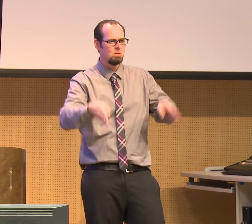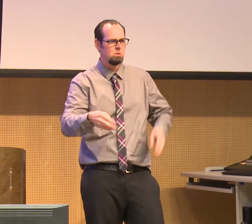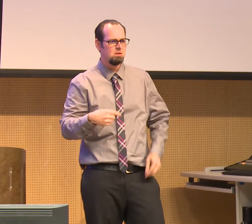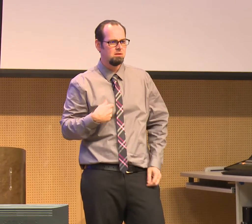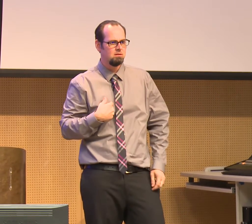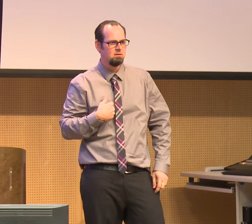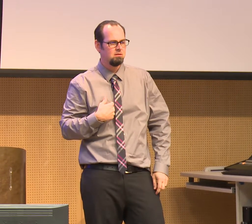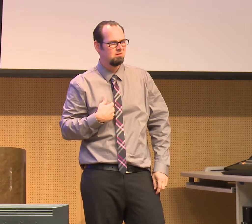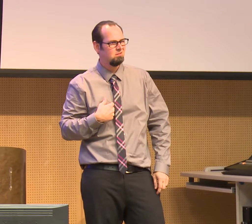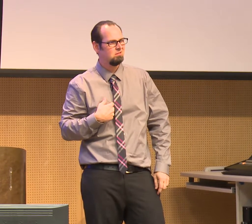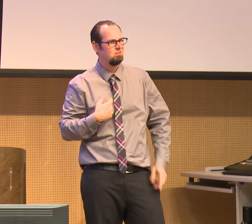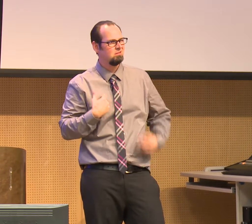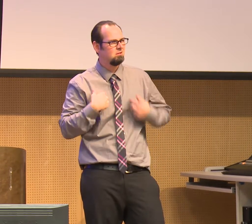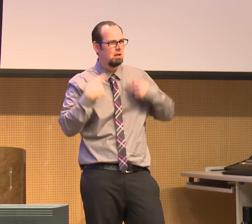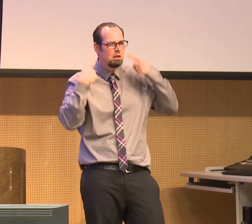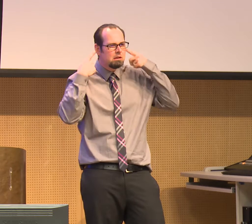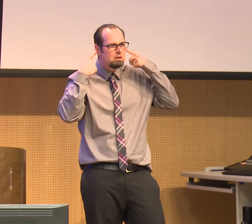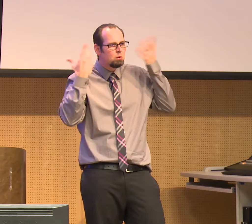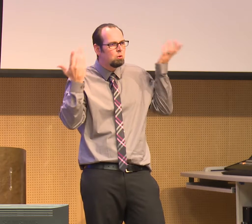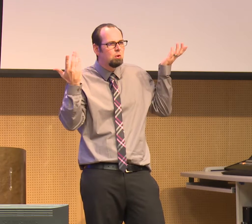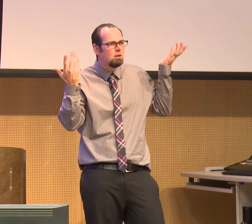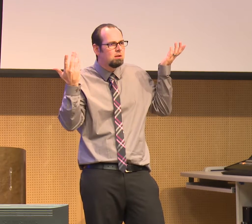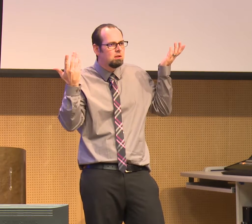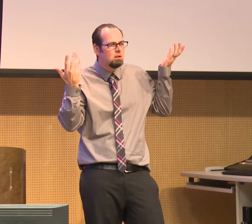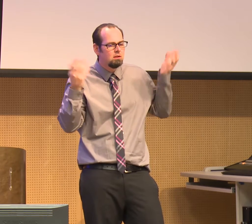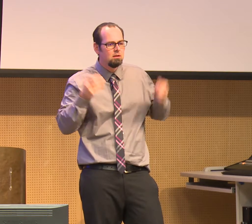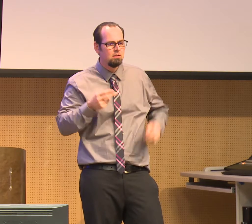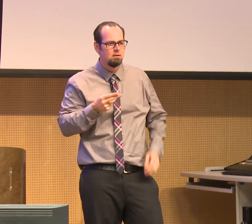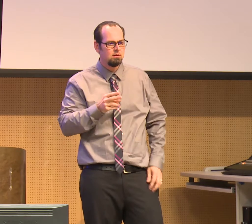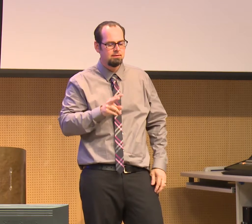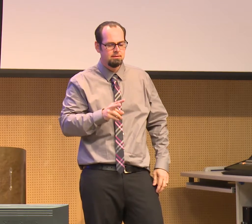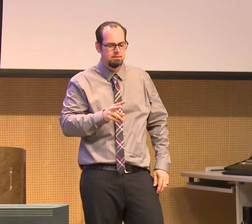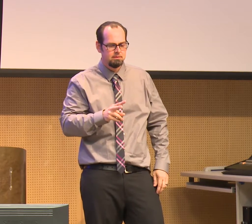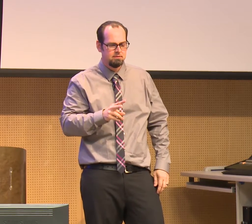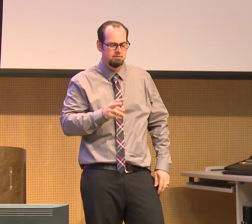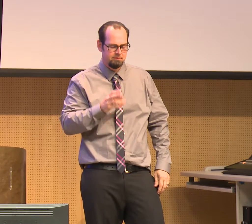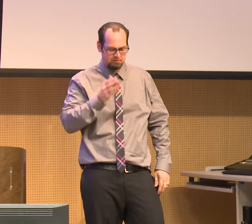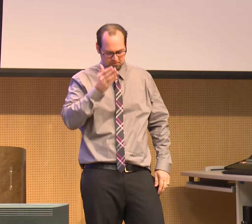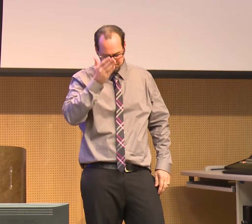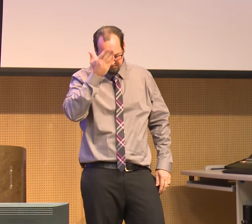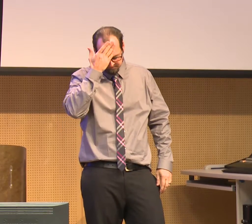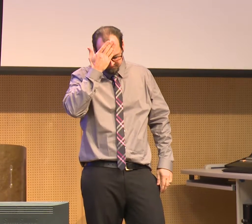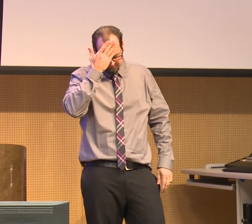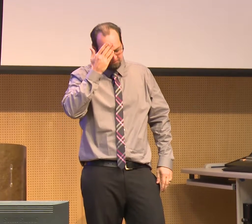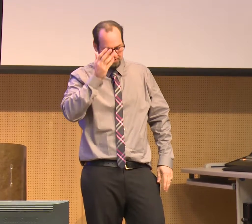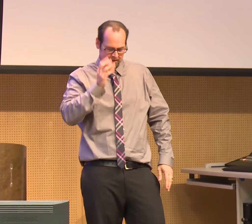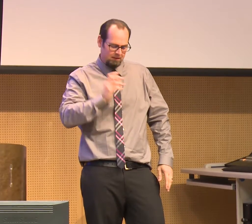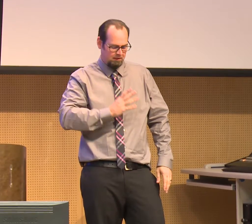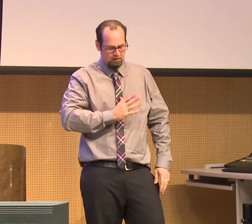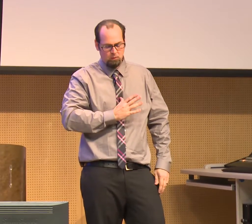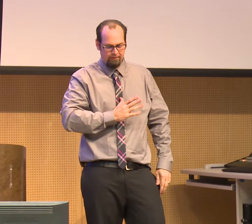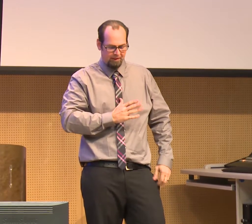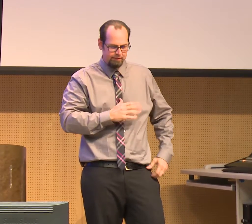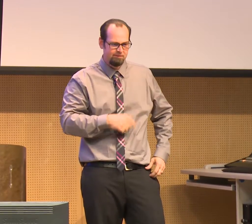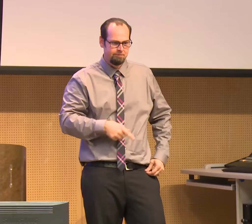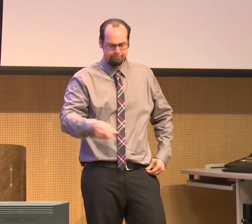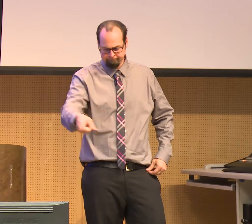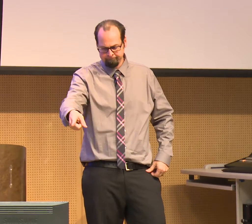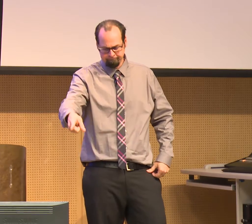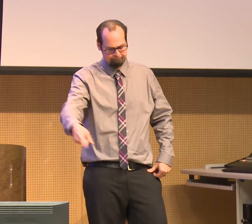want to go into the house. I couldn't hear anything anyways. And that's when he realized, okay. Then he allowed me to pull